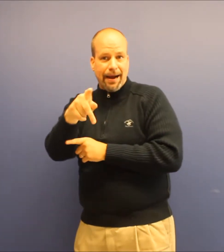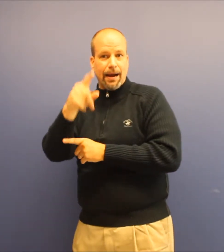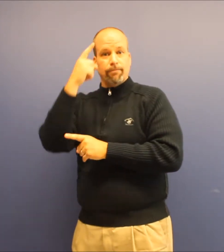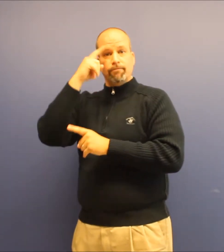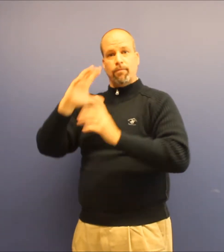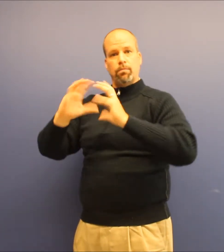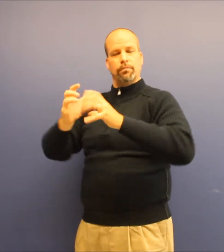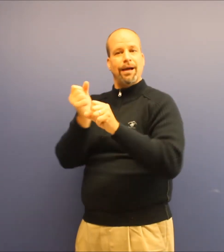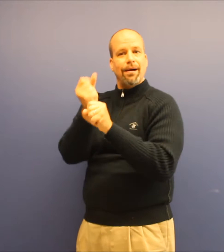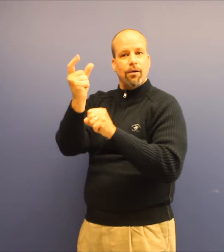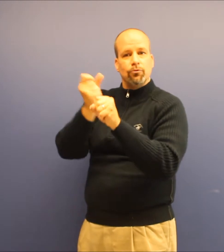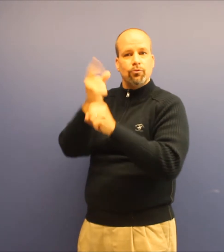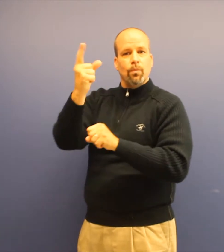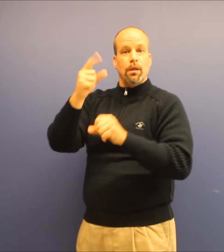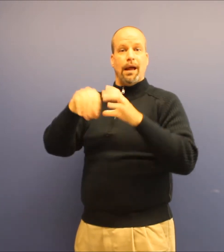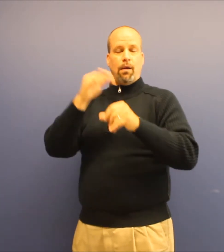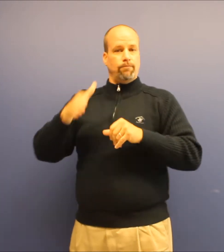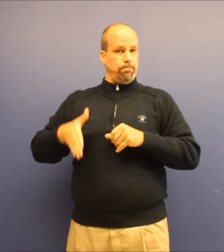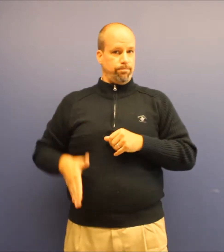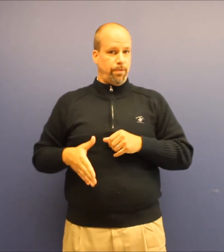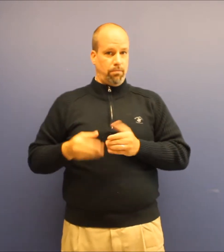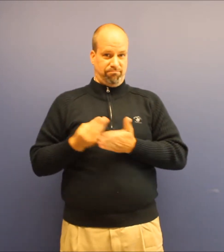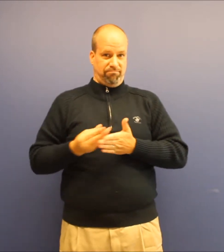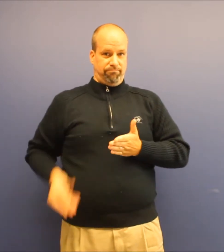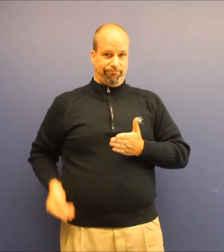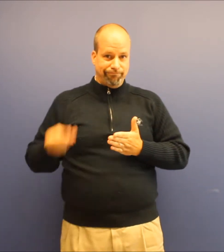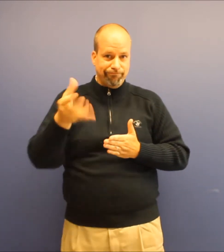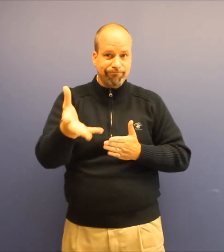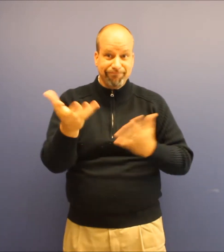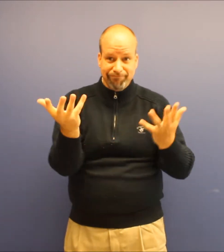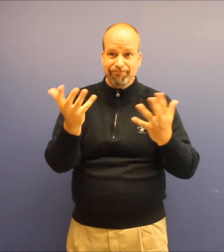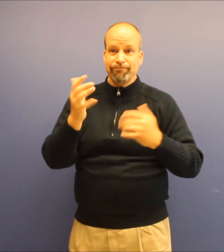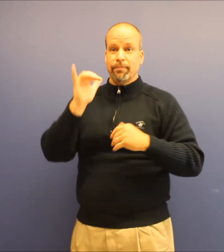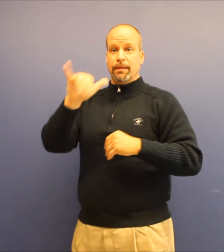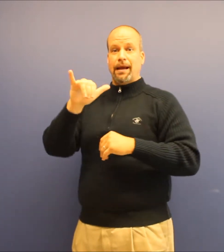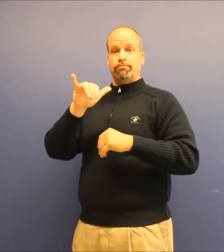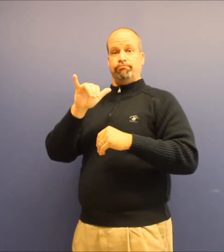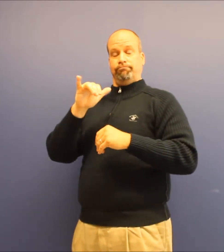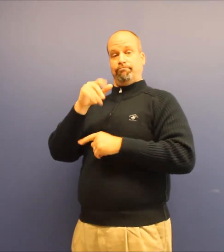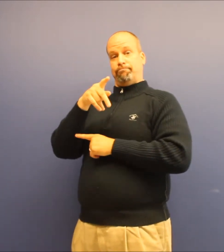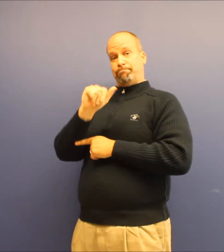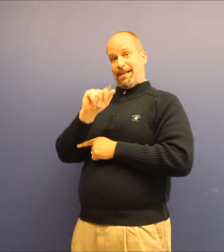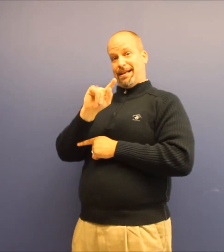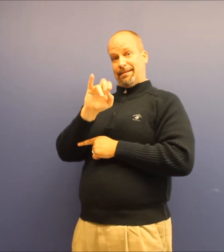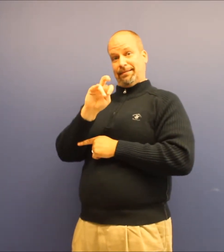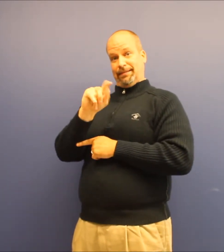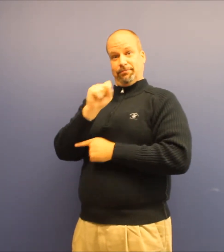And caps on the annual out-of-pocket costs for patients would no longer apply.